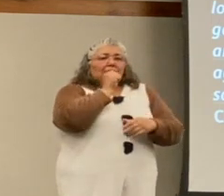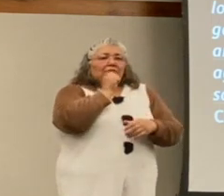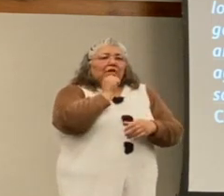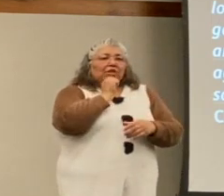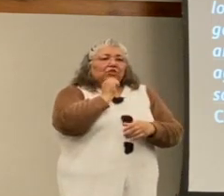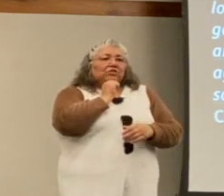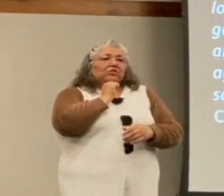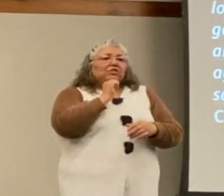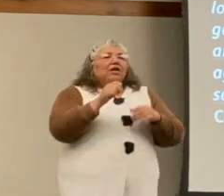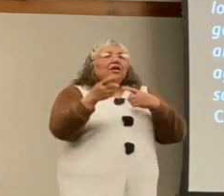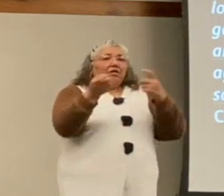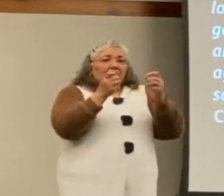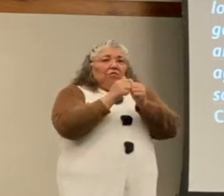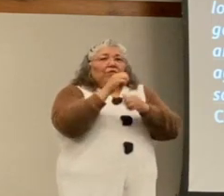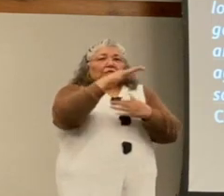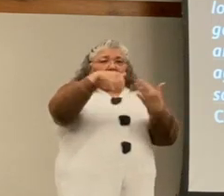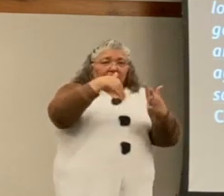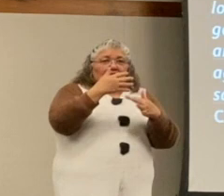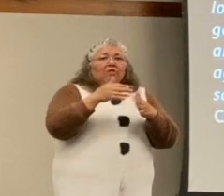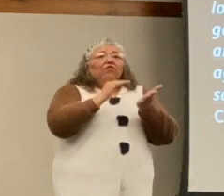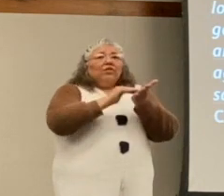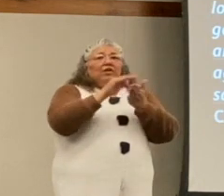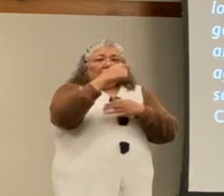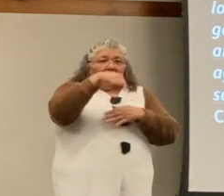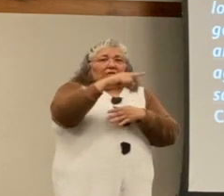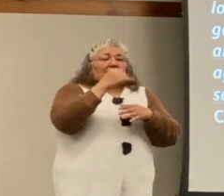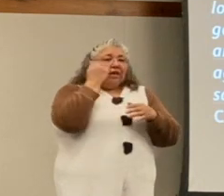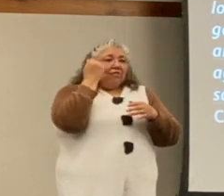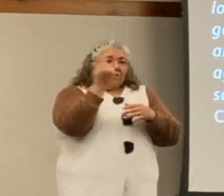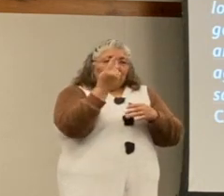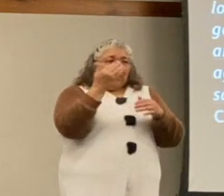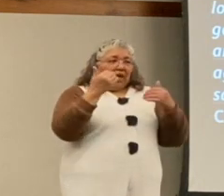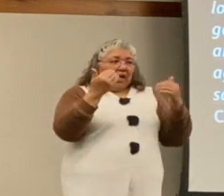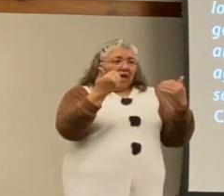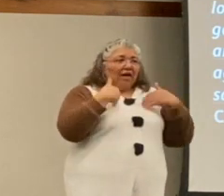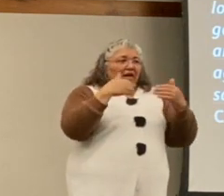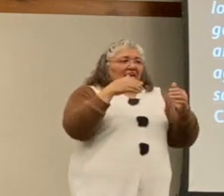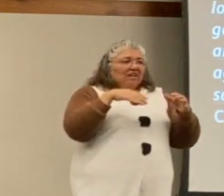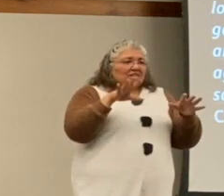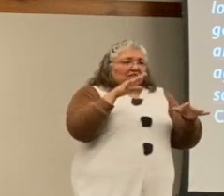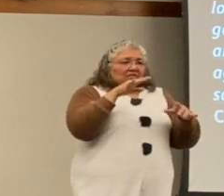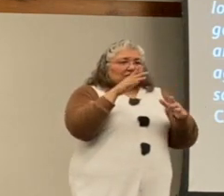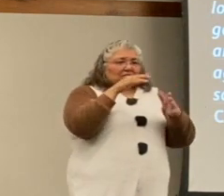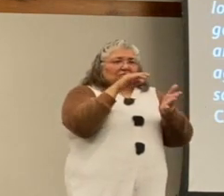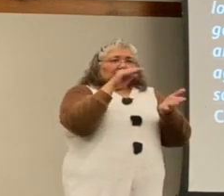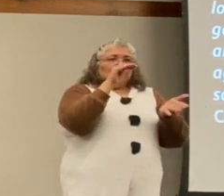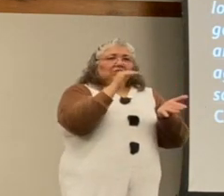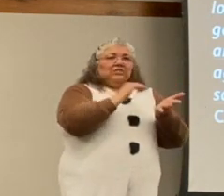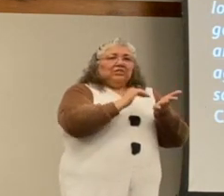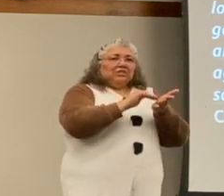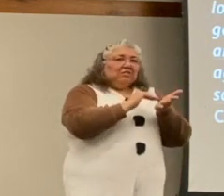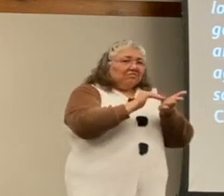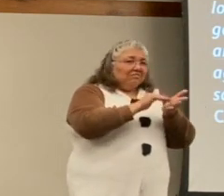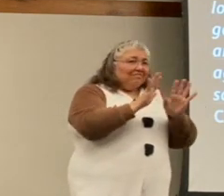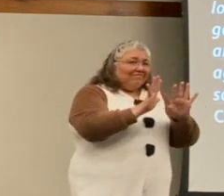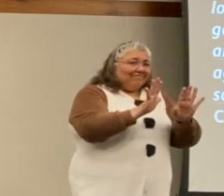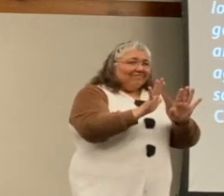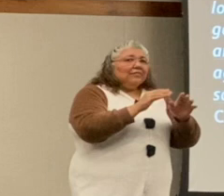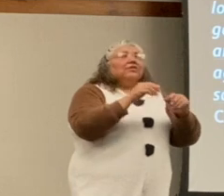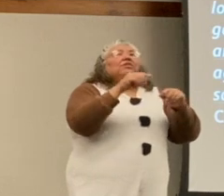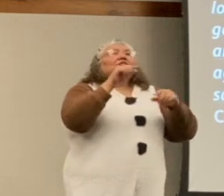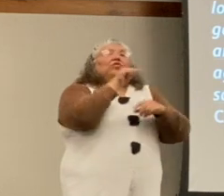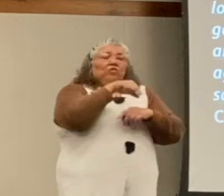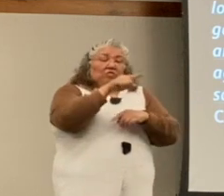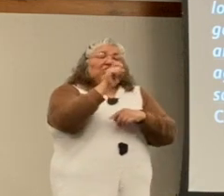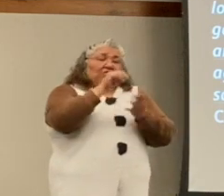another, and forgiving one another. If anyone has a grievance against another, just as the Lord has forgiven you, so you are also to